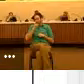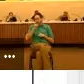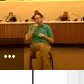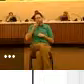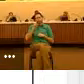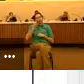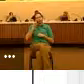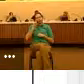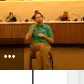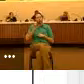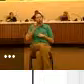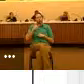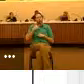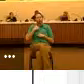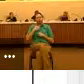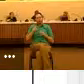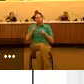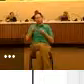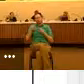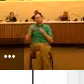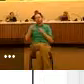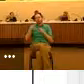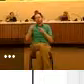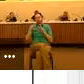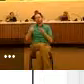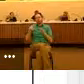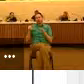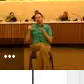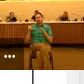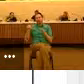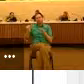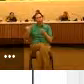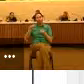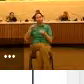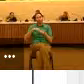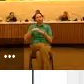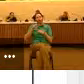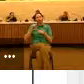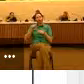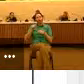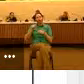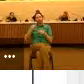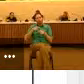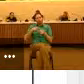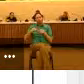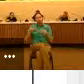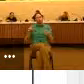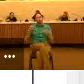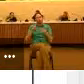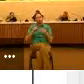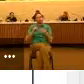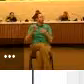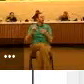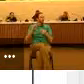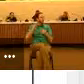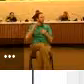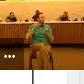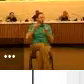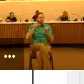So it looks like there's sidewalks along the main connector road that loops Nevins